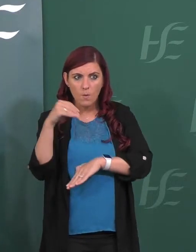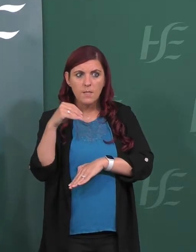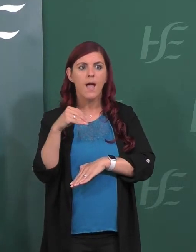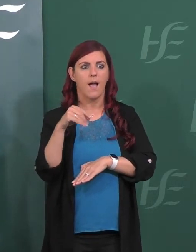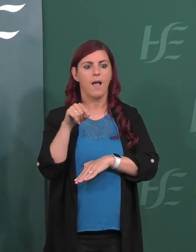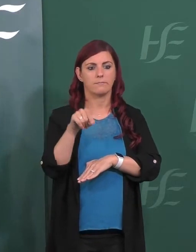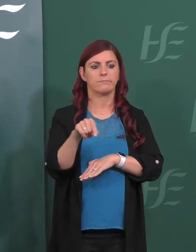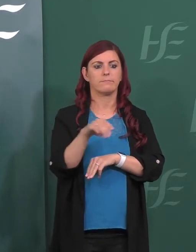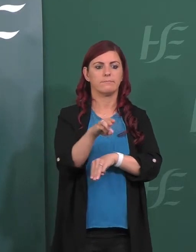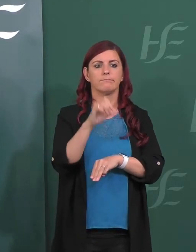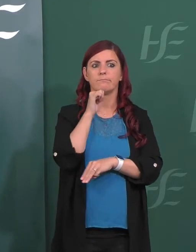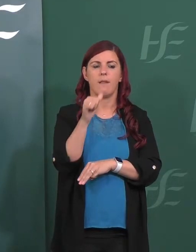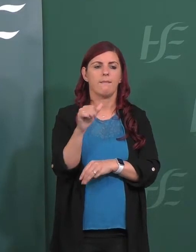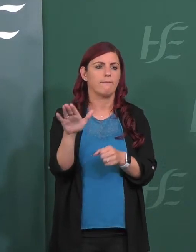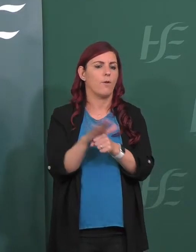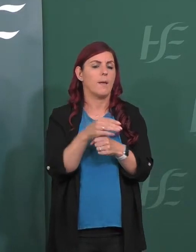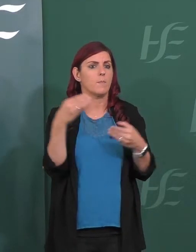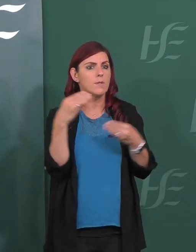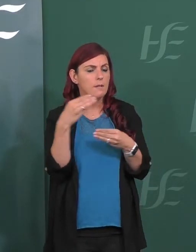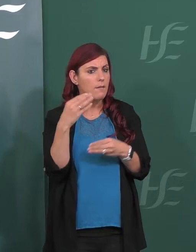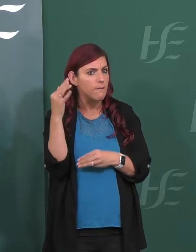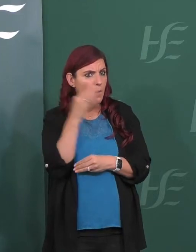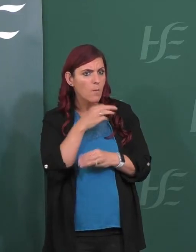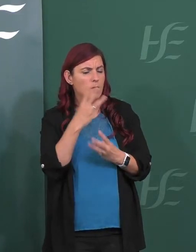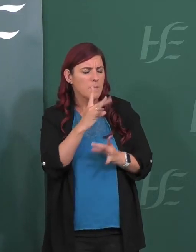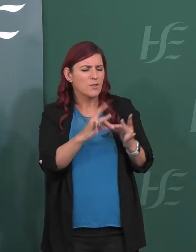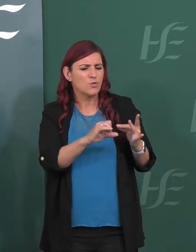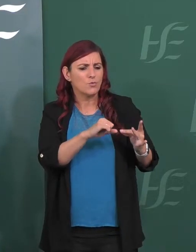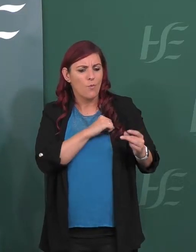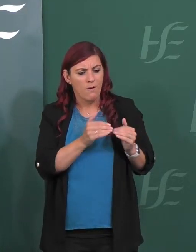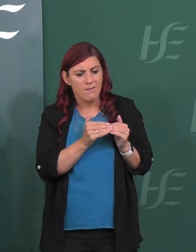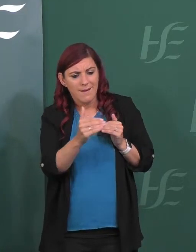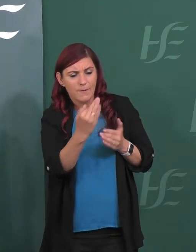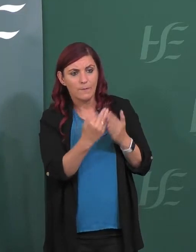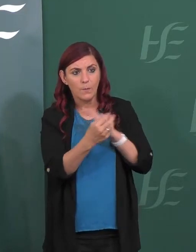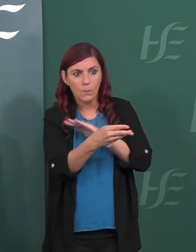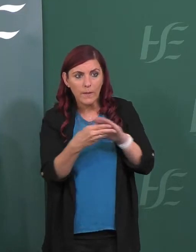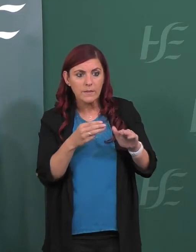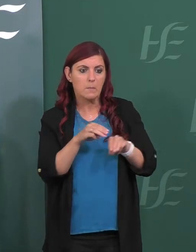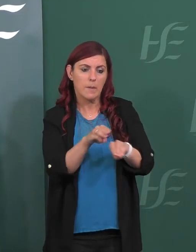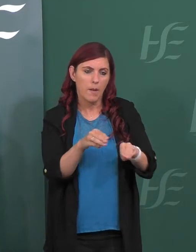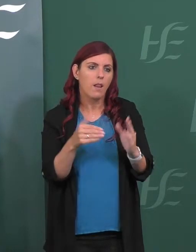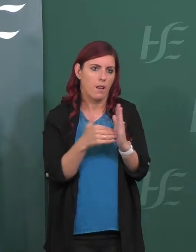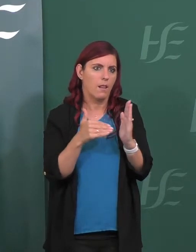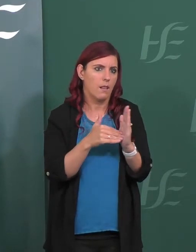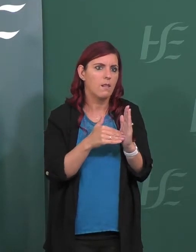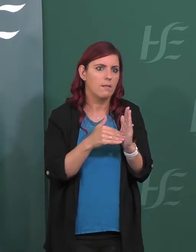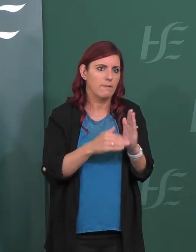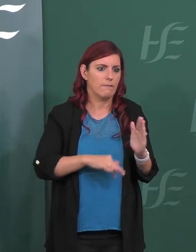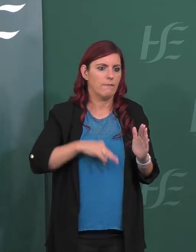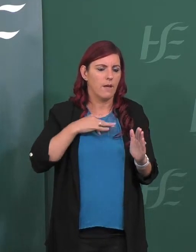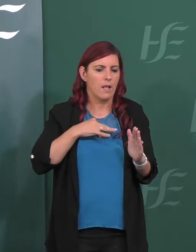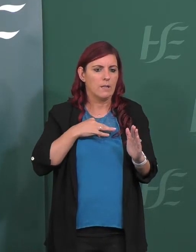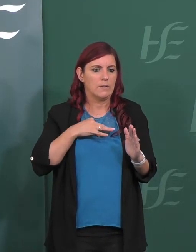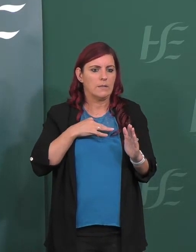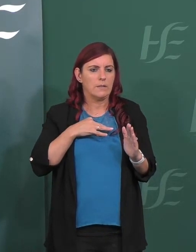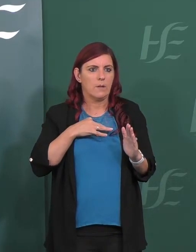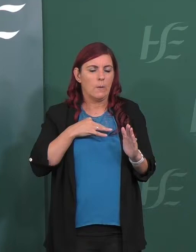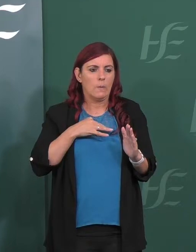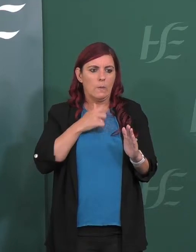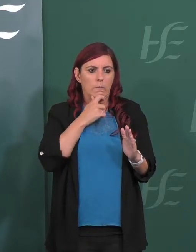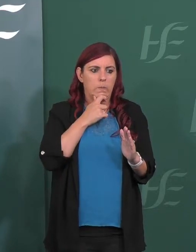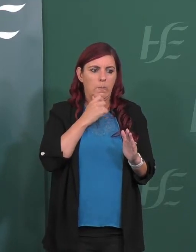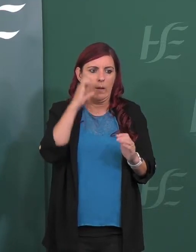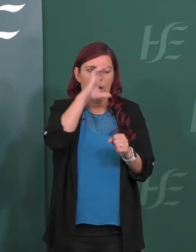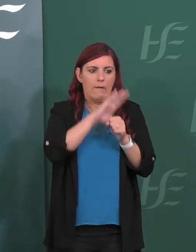fully protected. We want to ensure over the next few weeks that people do still show huge caution, because we are dealing